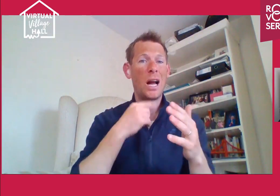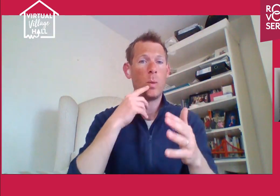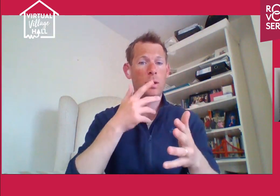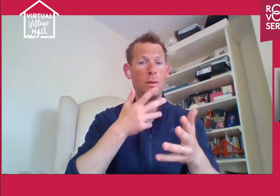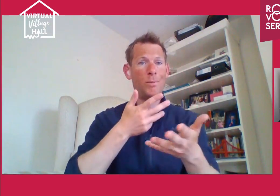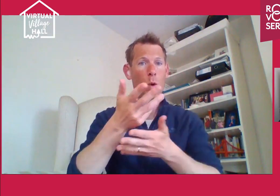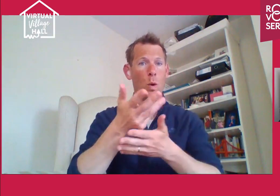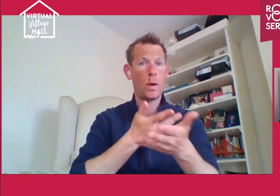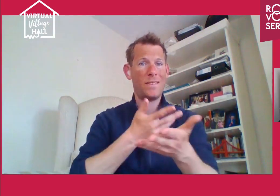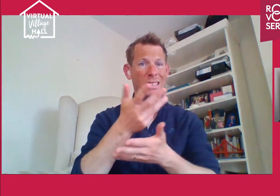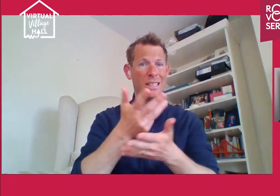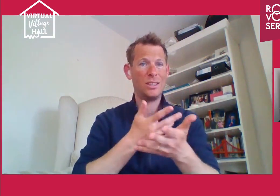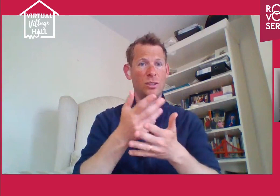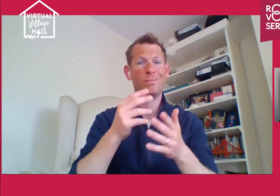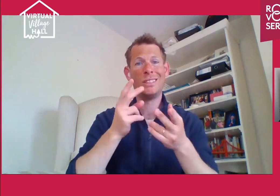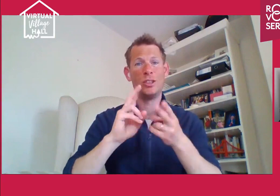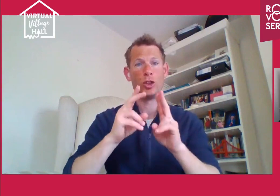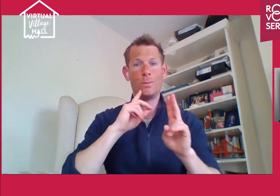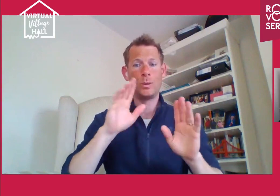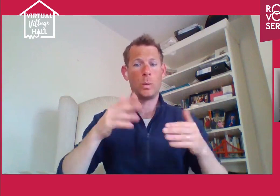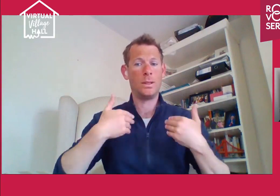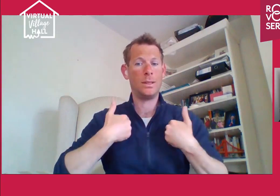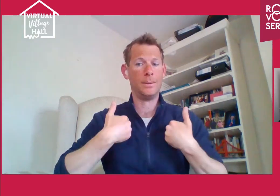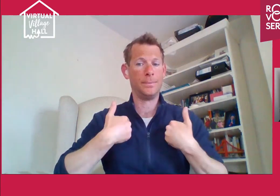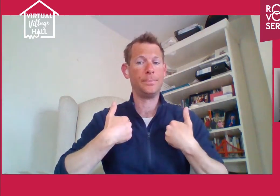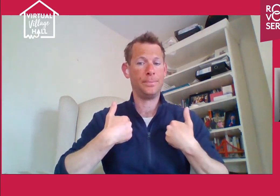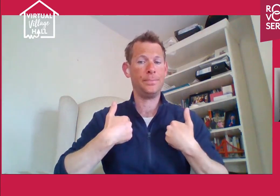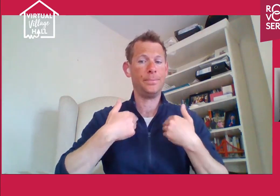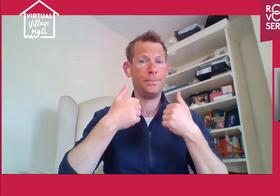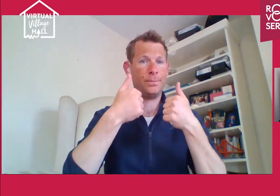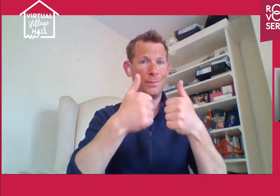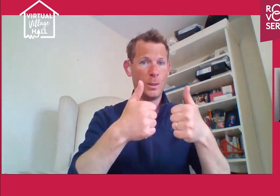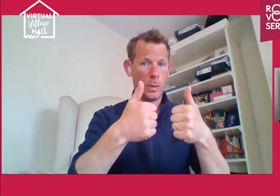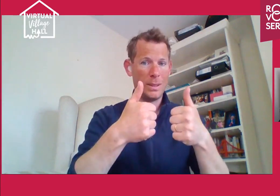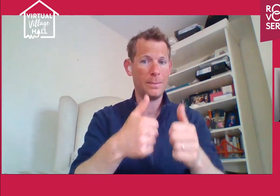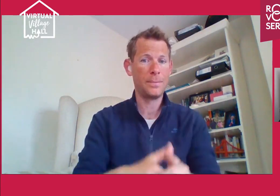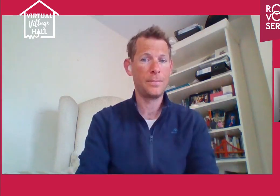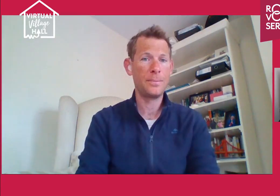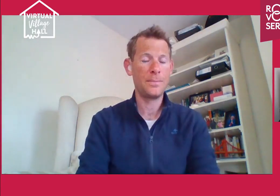Okay, so we're going to have a conversation and the interpreter will step back. All right.